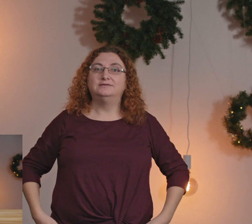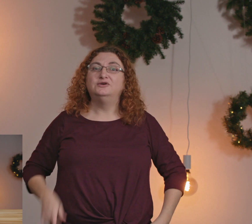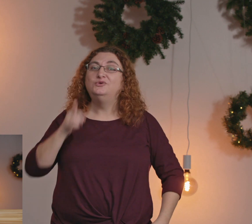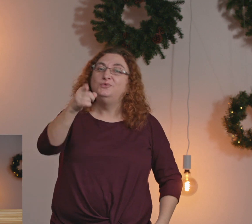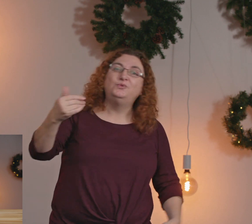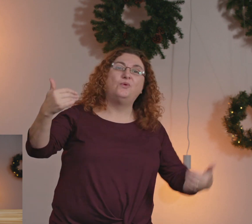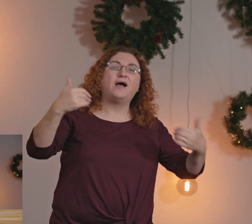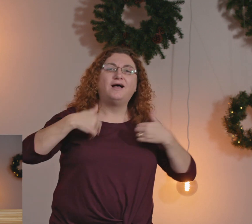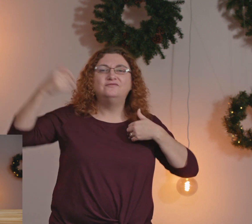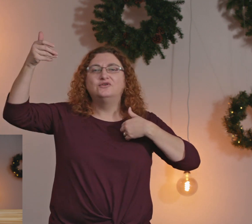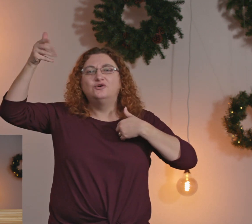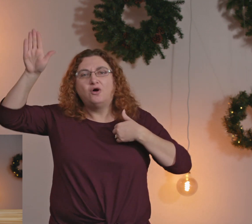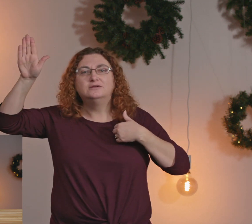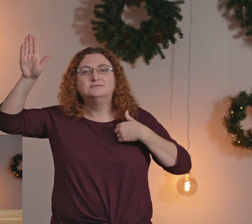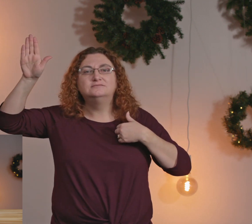God